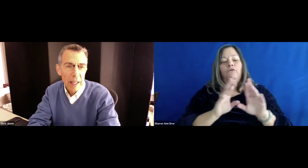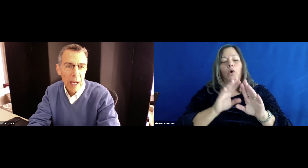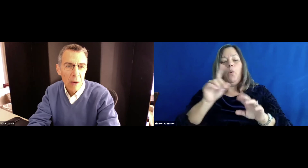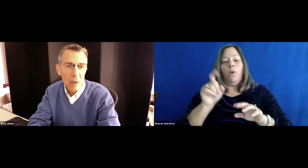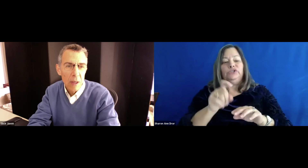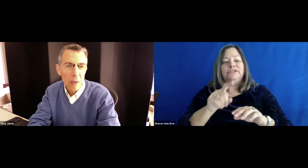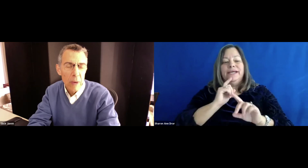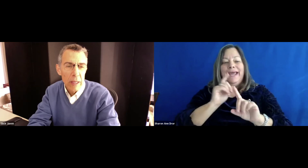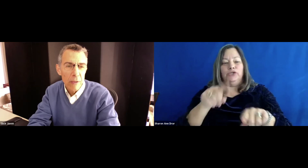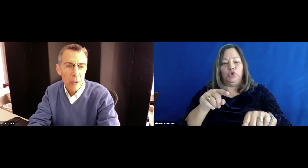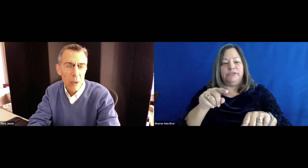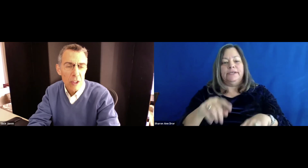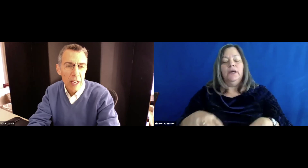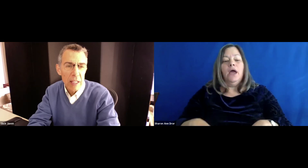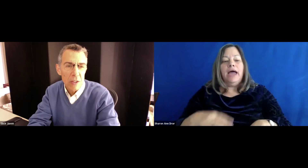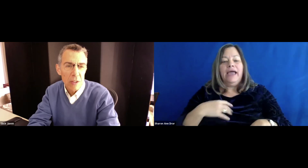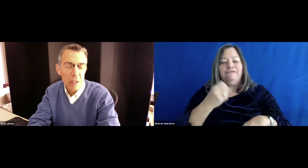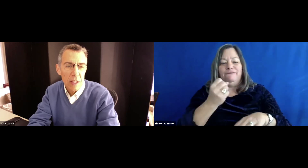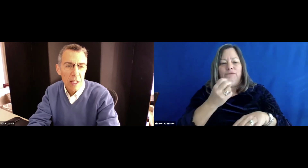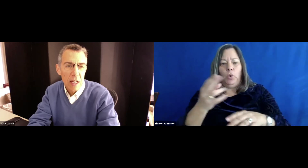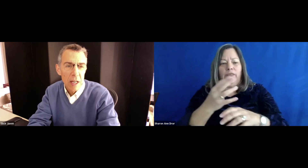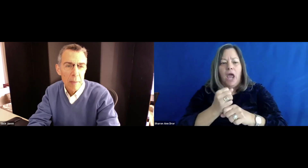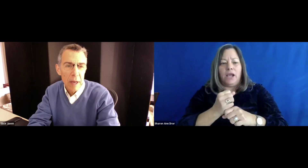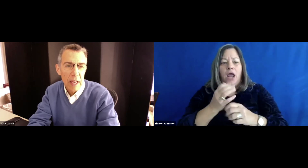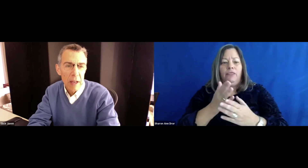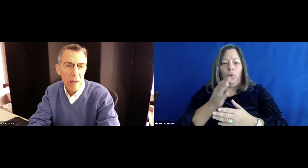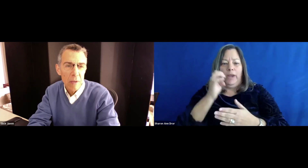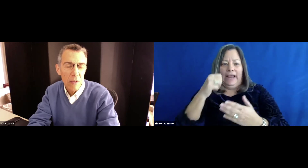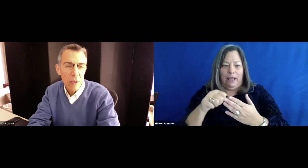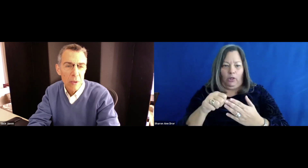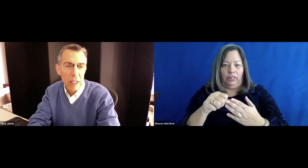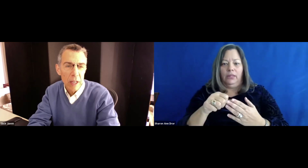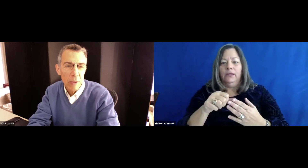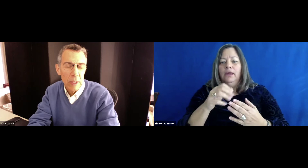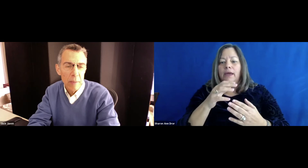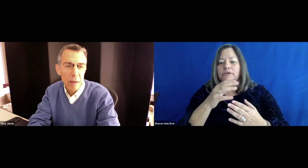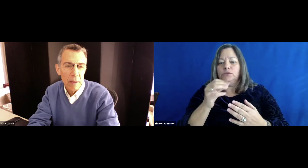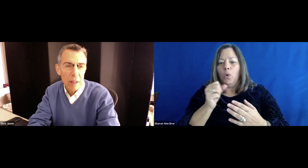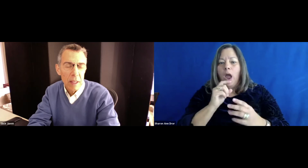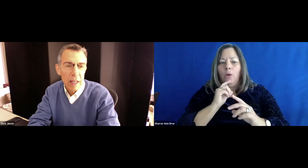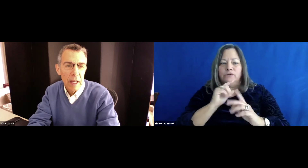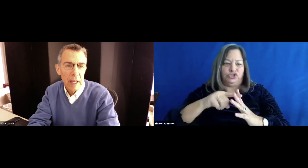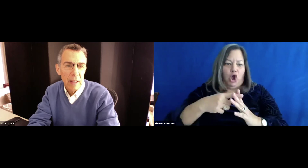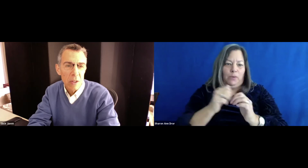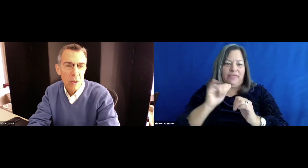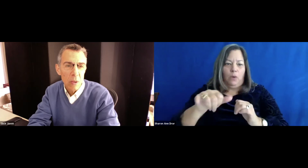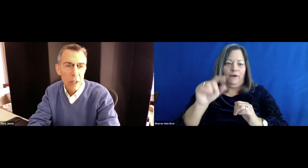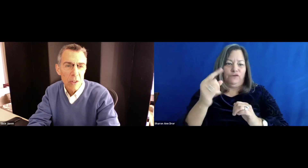Now we're ready for question and answers. I have a few that I got through email, and so we're going to start with